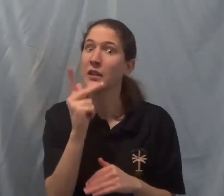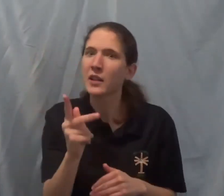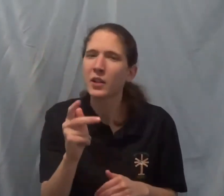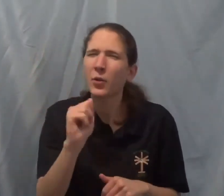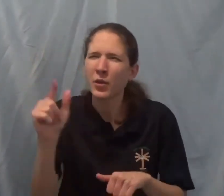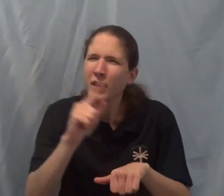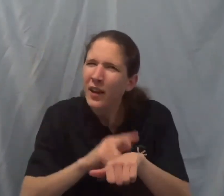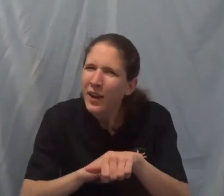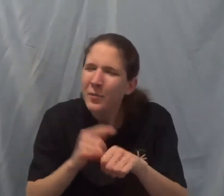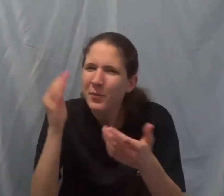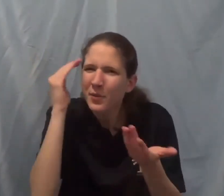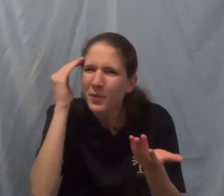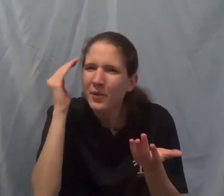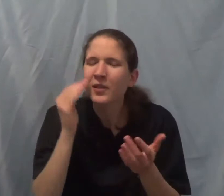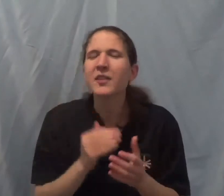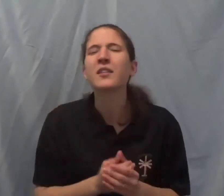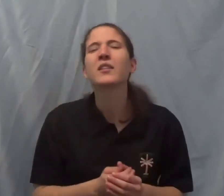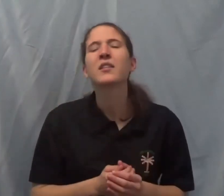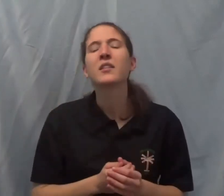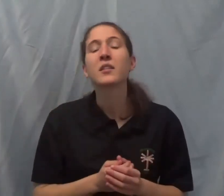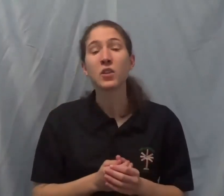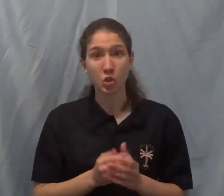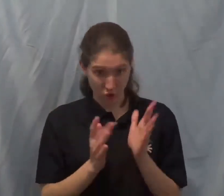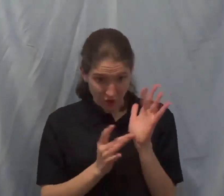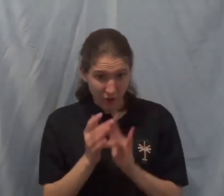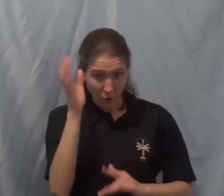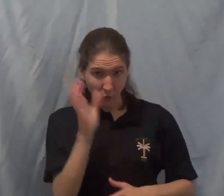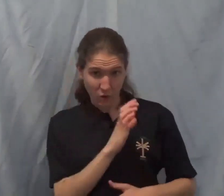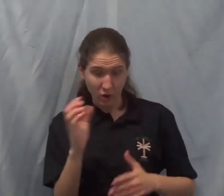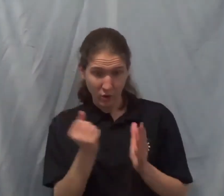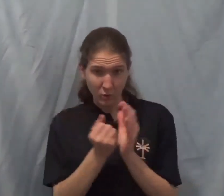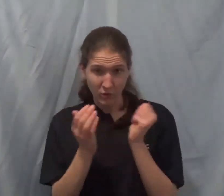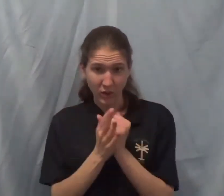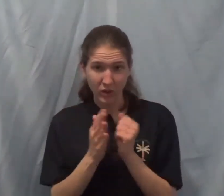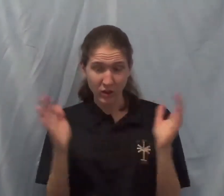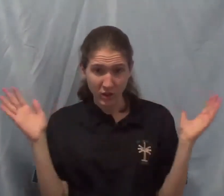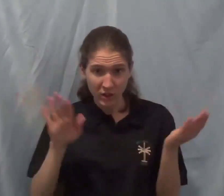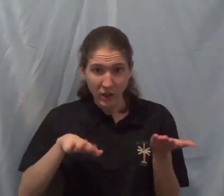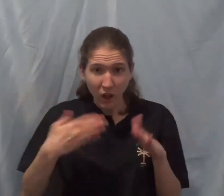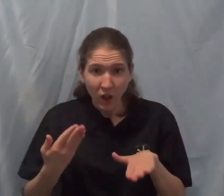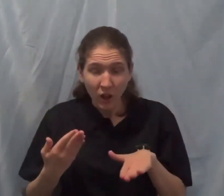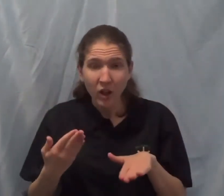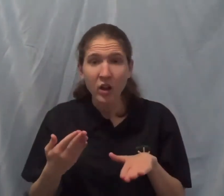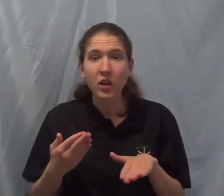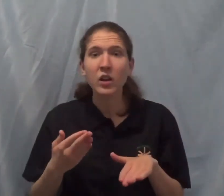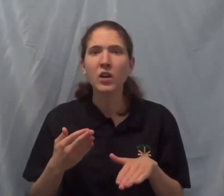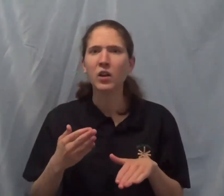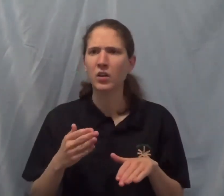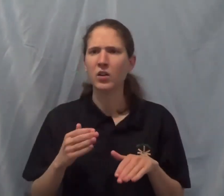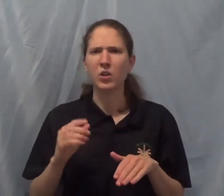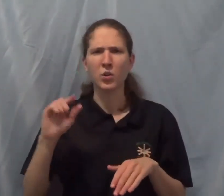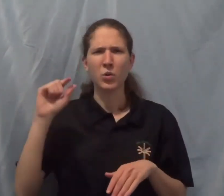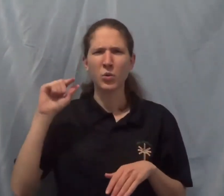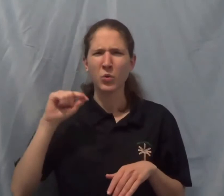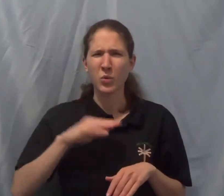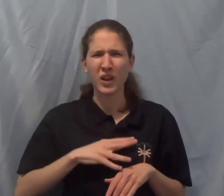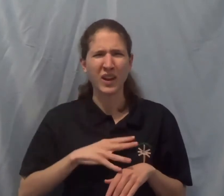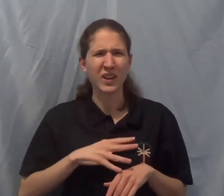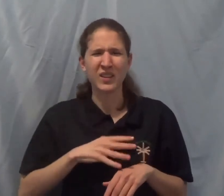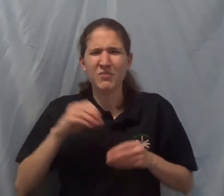the forgiveness of literally every single sin, as much as you need. But not the sin of the Holy Spirit. Okay, I knew someone would